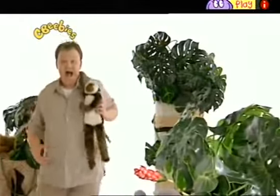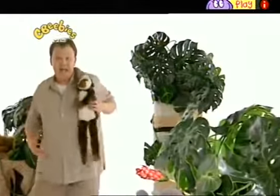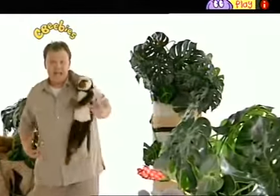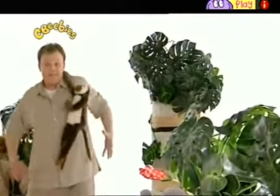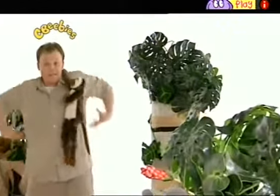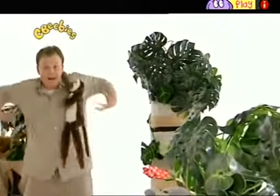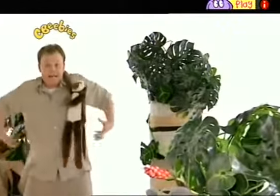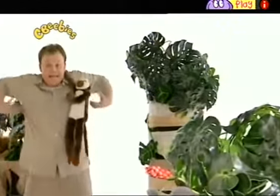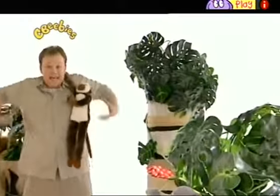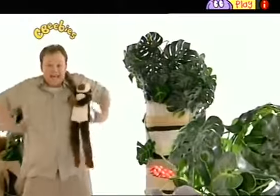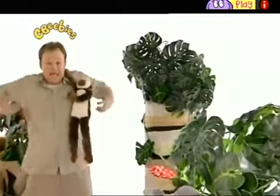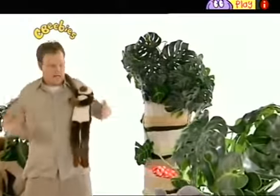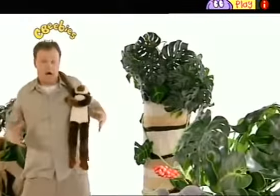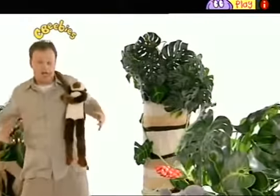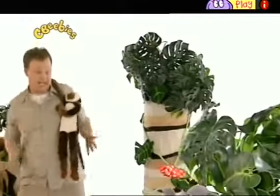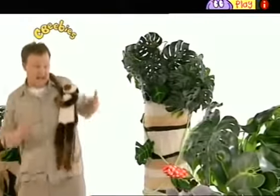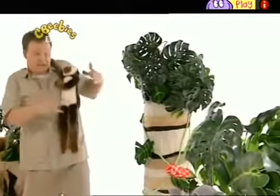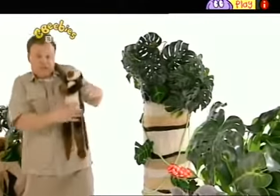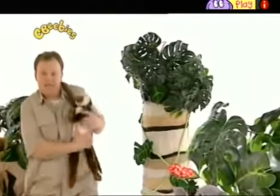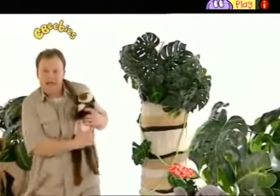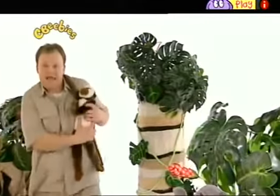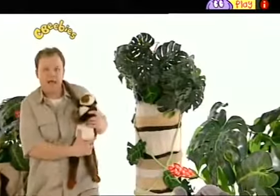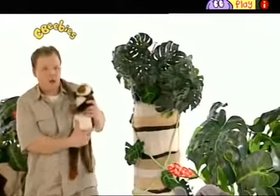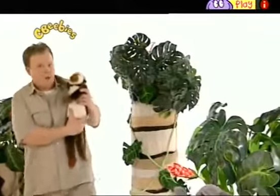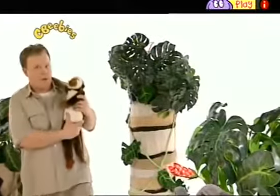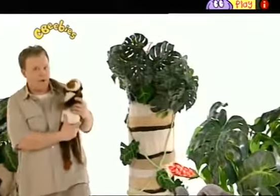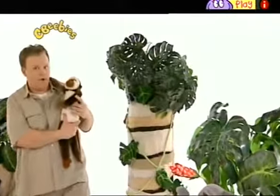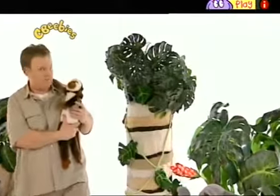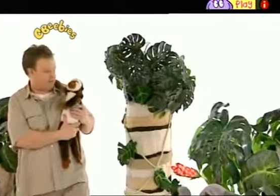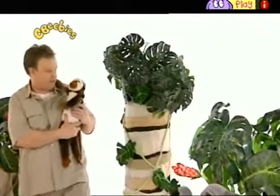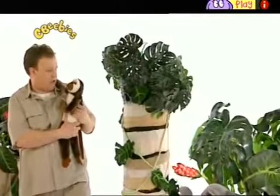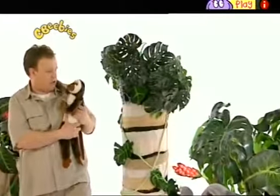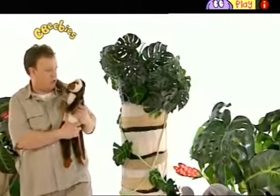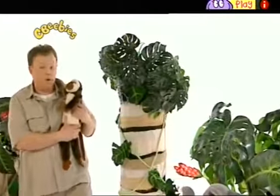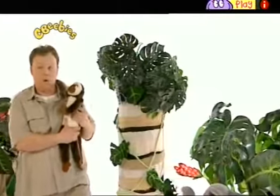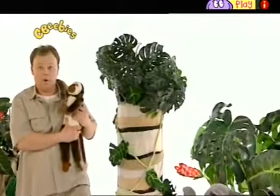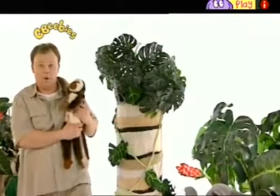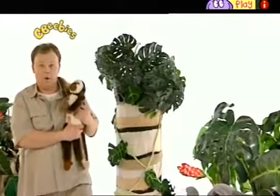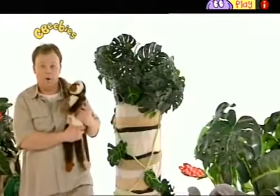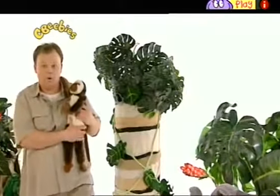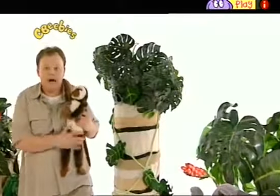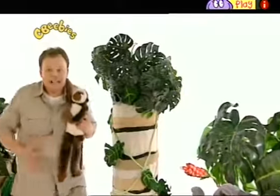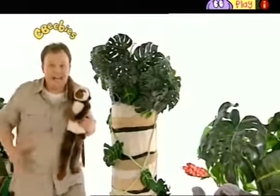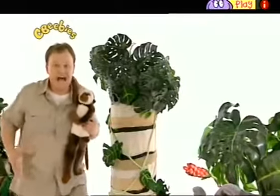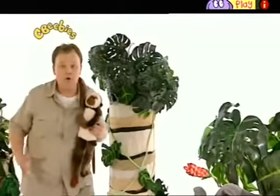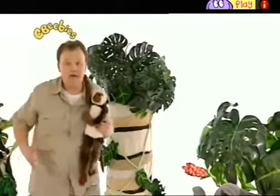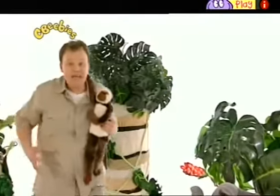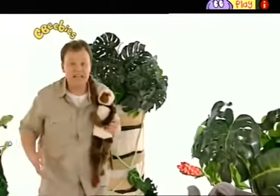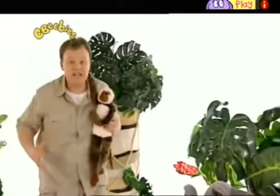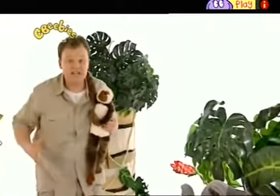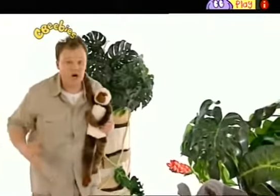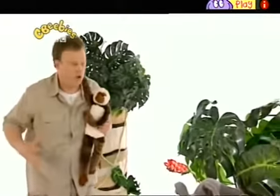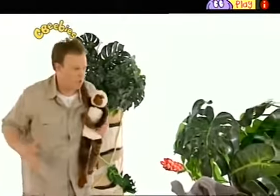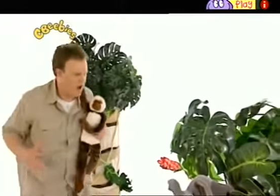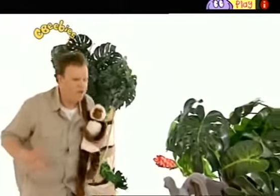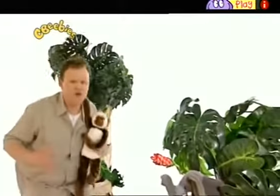I am the monkey and you can't catch me. Whew, that was close. Ho-ho-ho. Down in the jungle where the